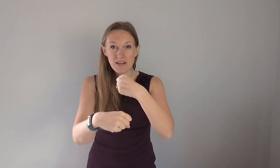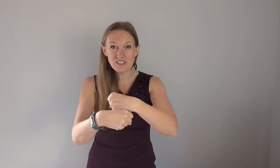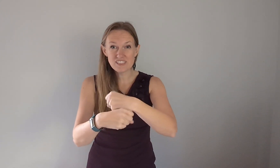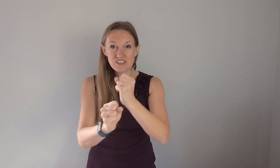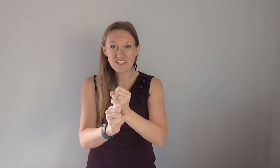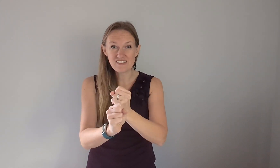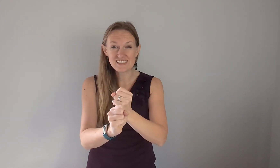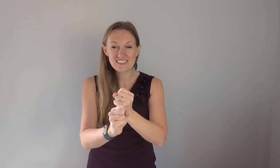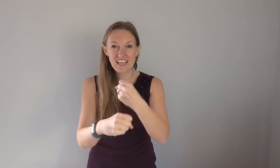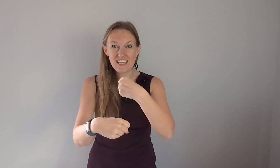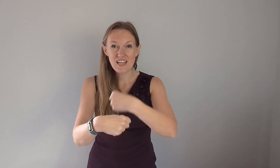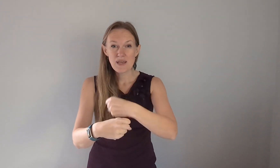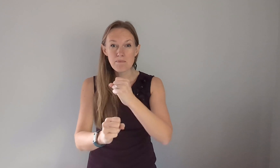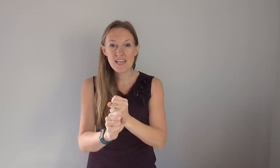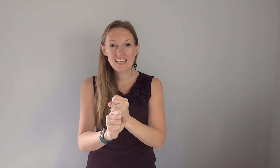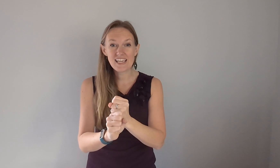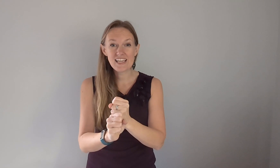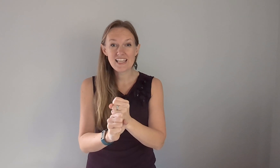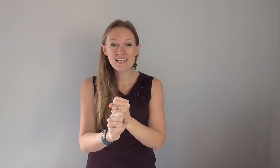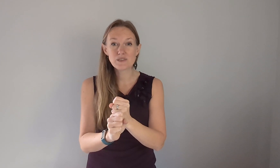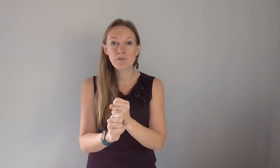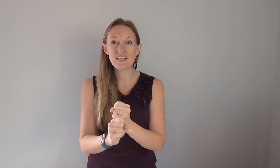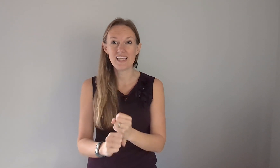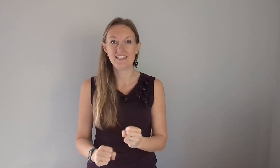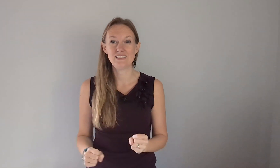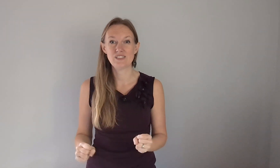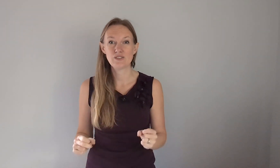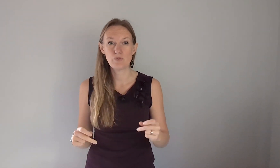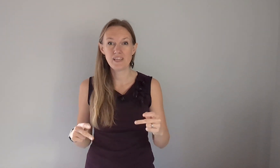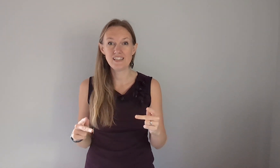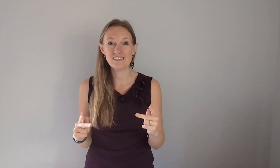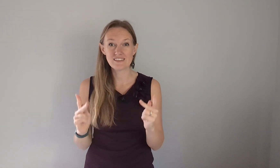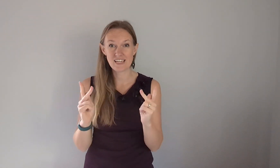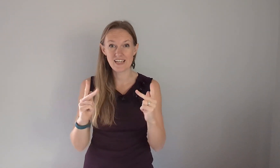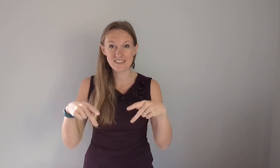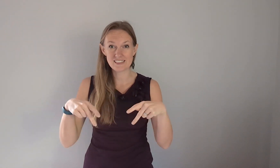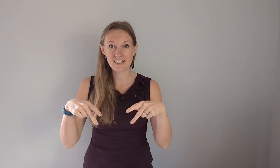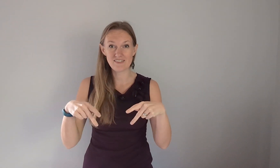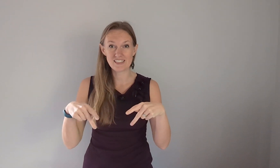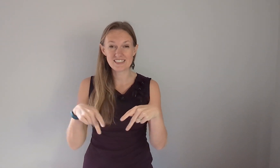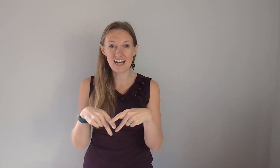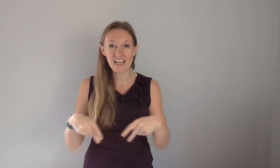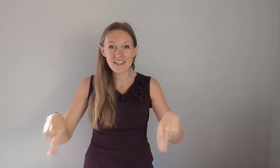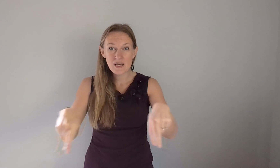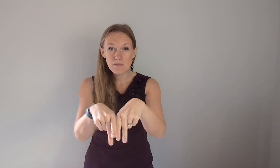Bend your wrist, straighten your wrists, okay? Making this place. So P's or K's just kind of on its side.